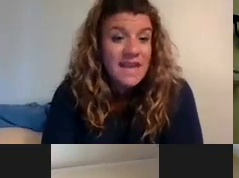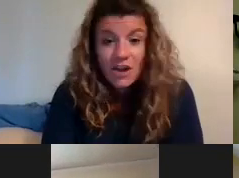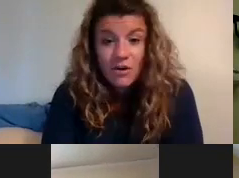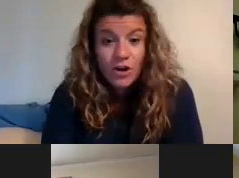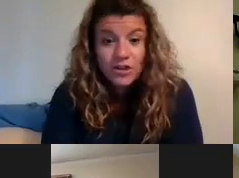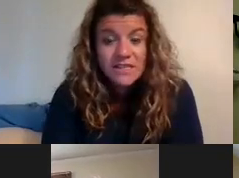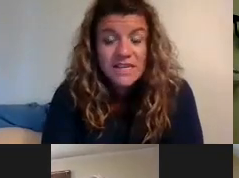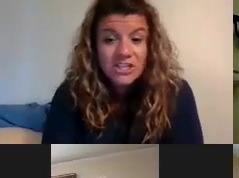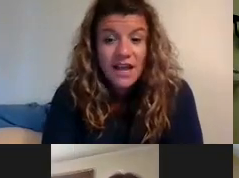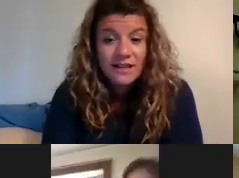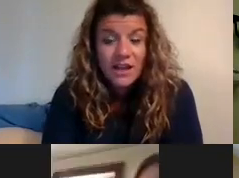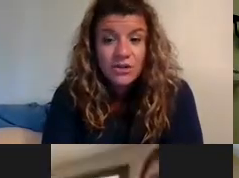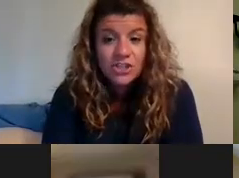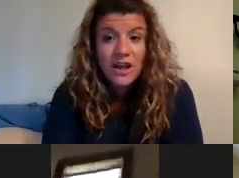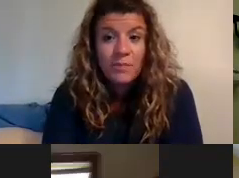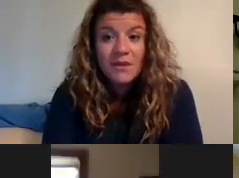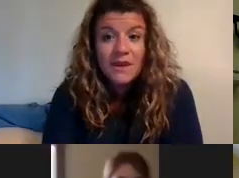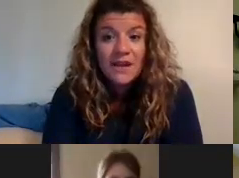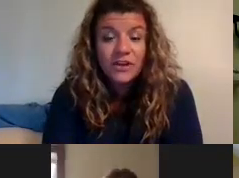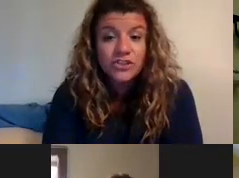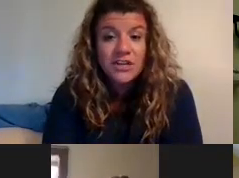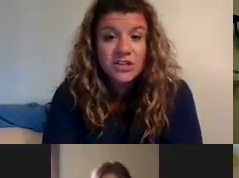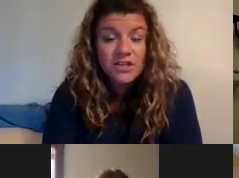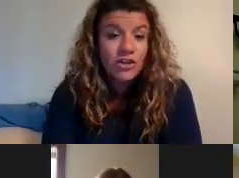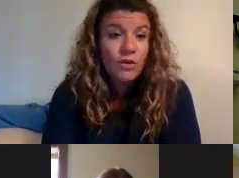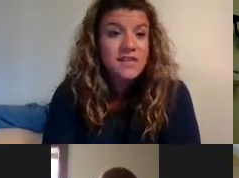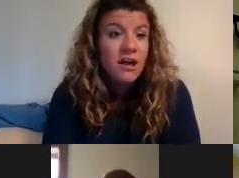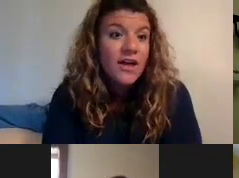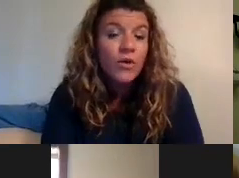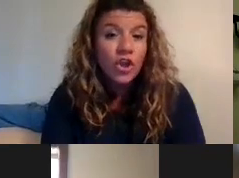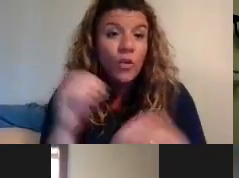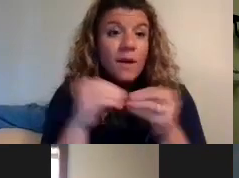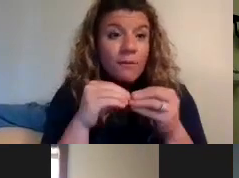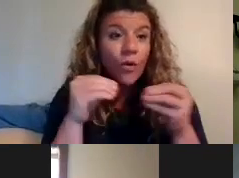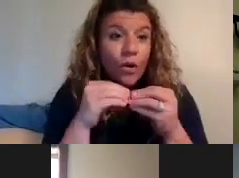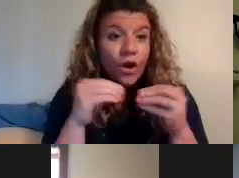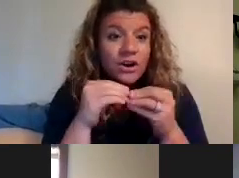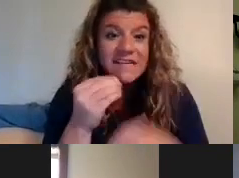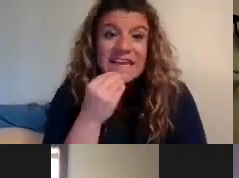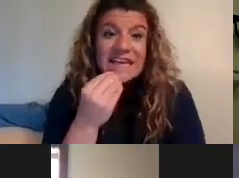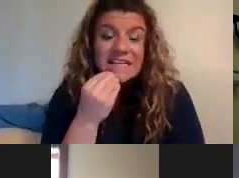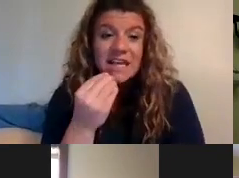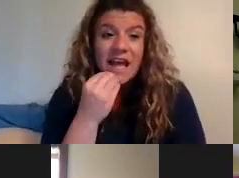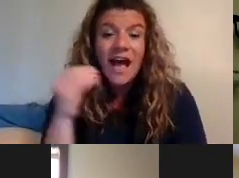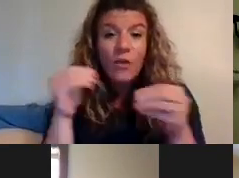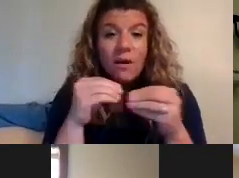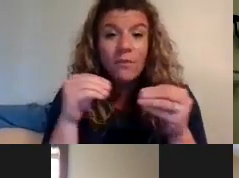daycare workers teach sign language to help eliminate frustration. So you can tell them when you want more to eat. I want